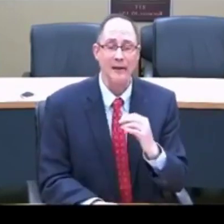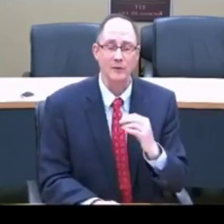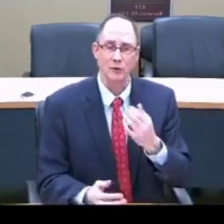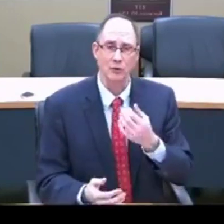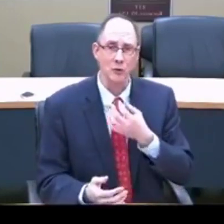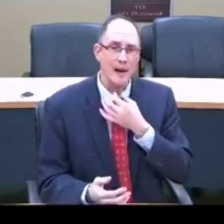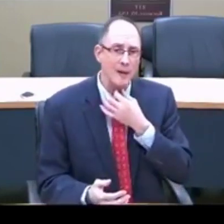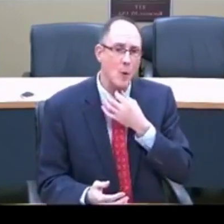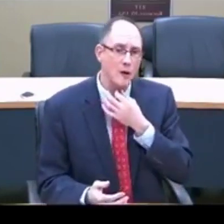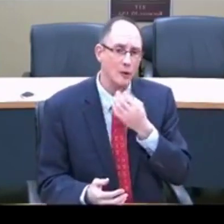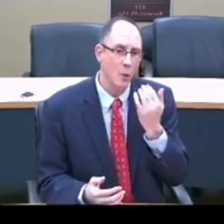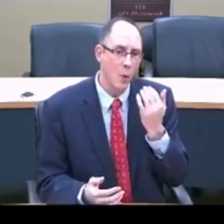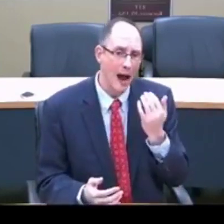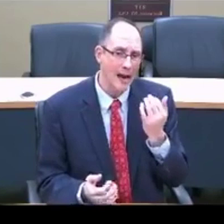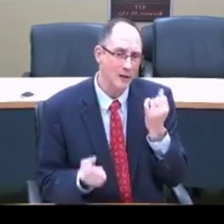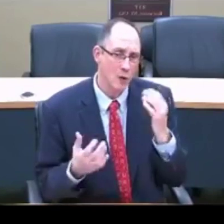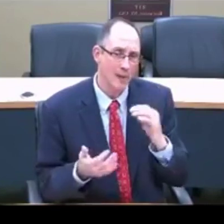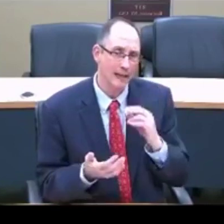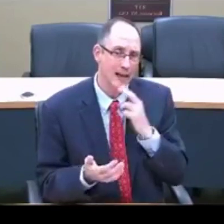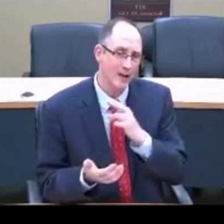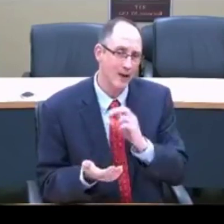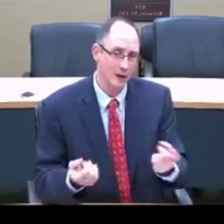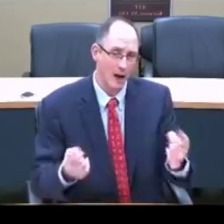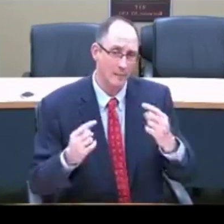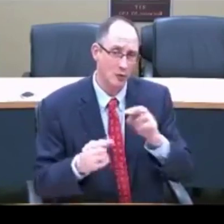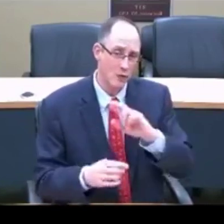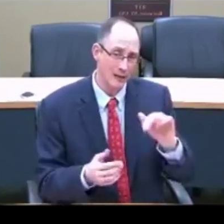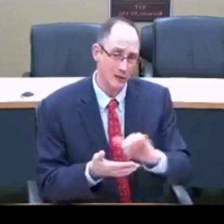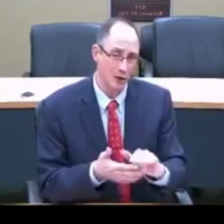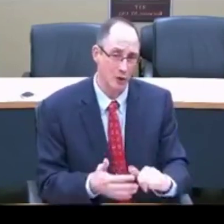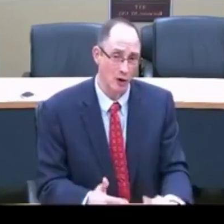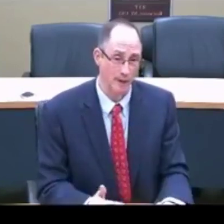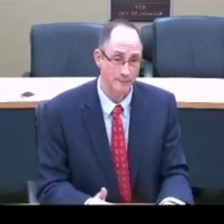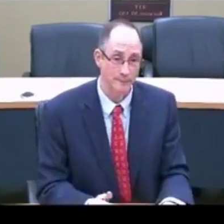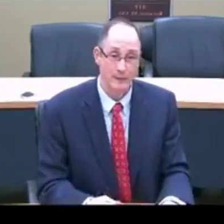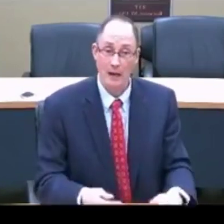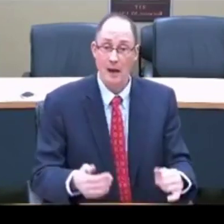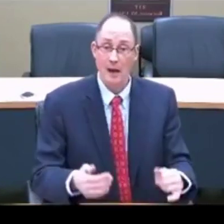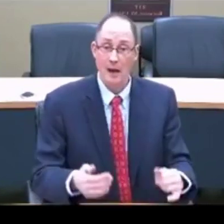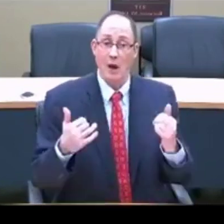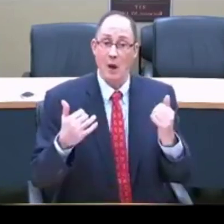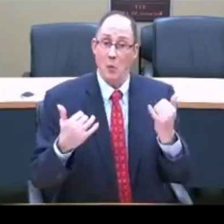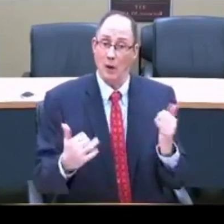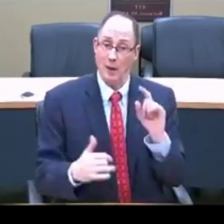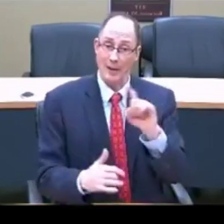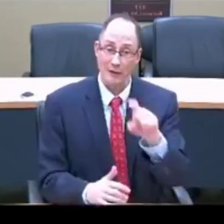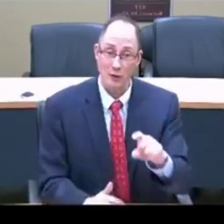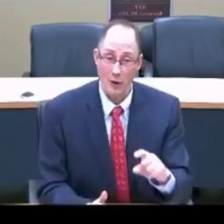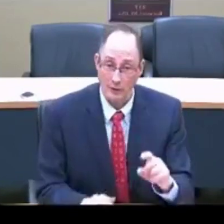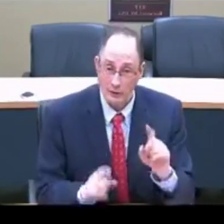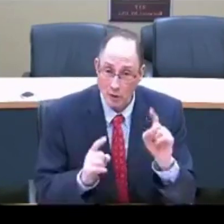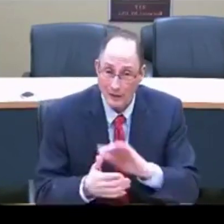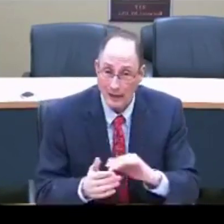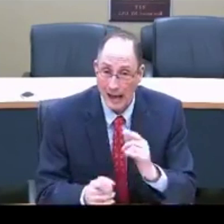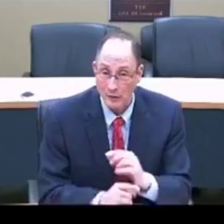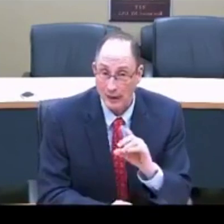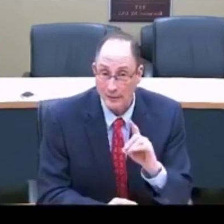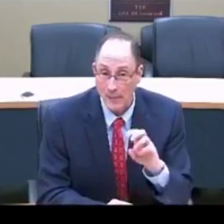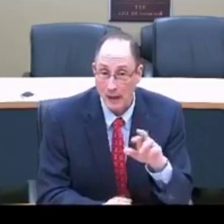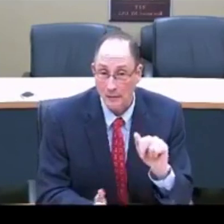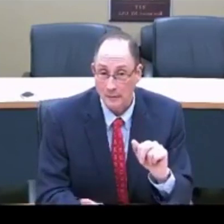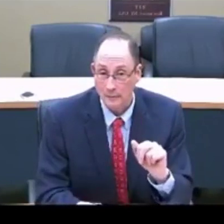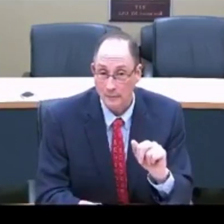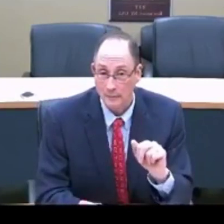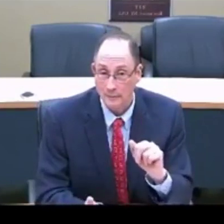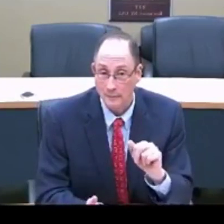And you may be wondering why so many deaf-headed students come to us in here. Well, let me ask you a question. You went to college, right, Deva?